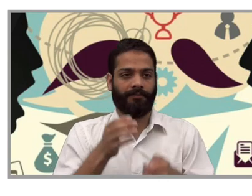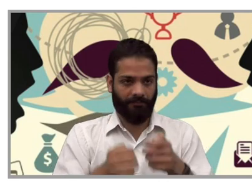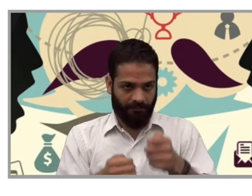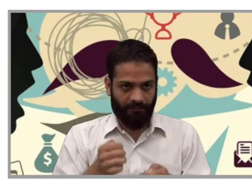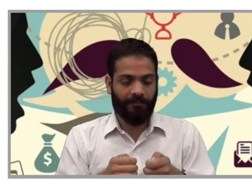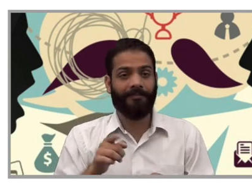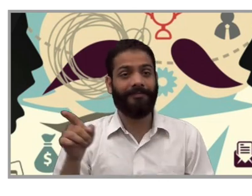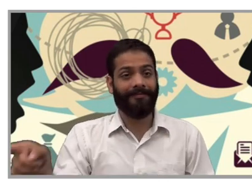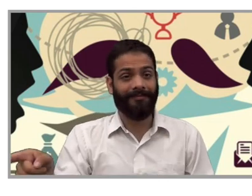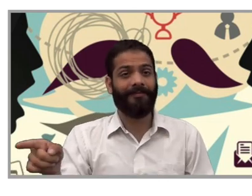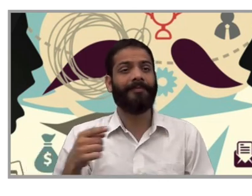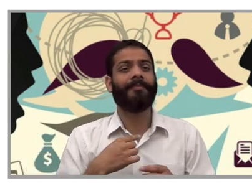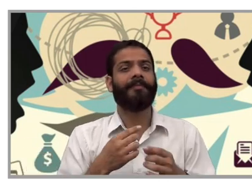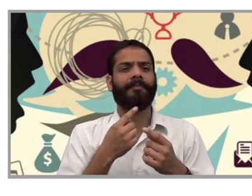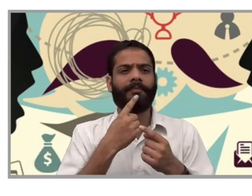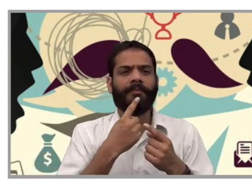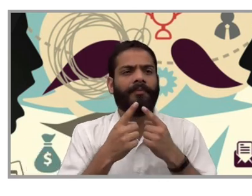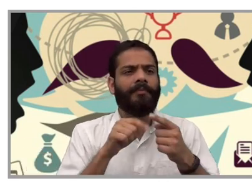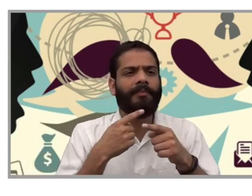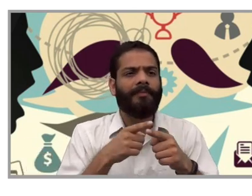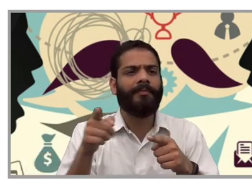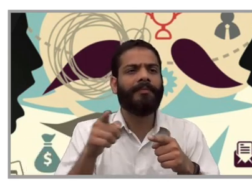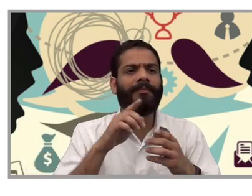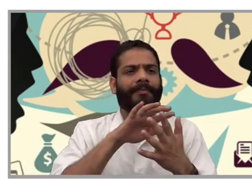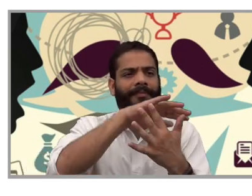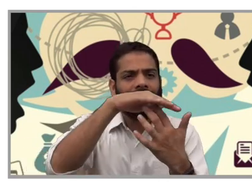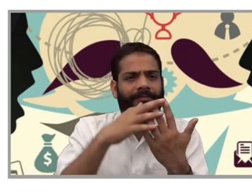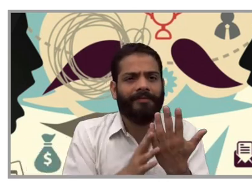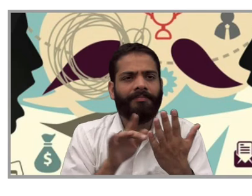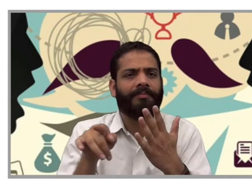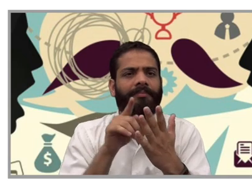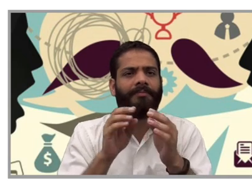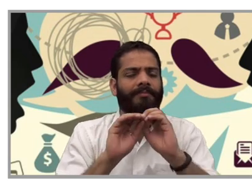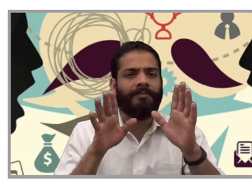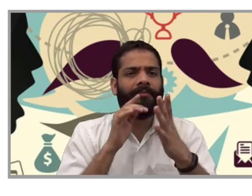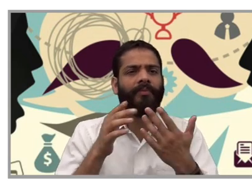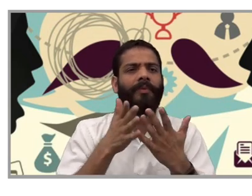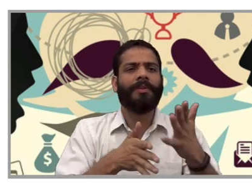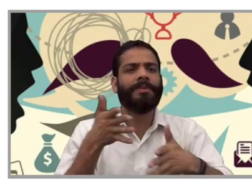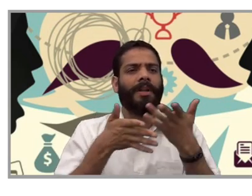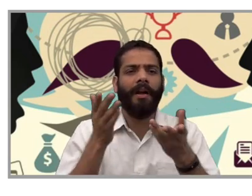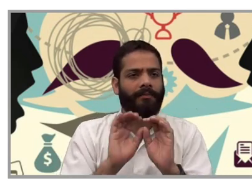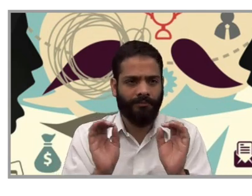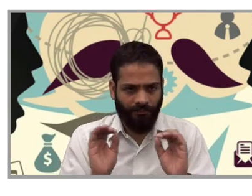So, last week he, in kitchen, milk drank.